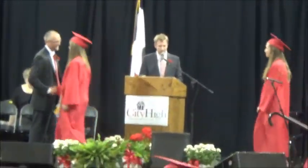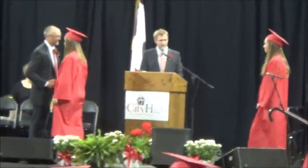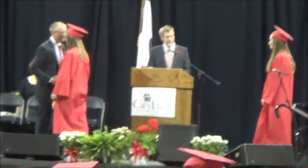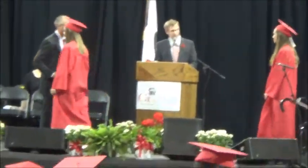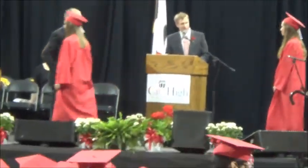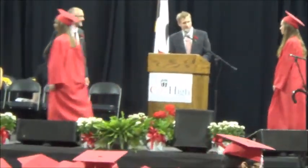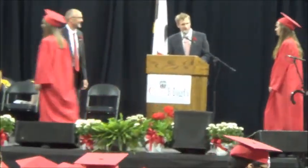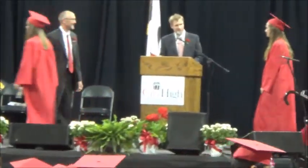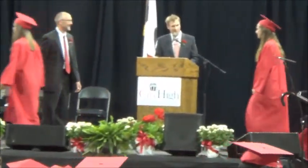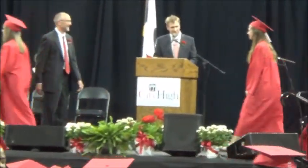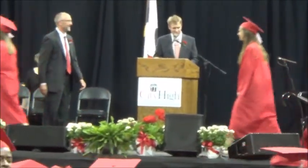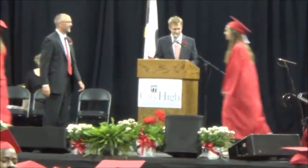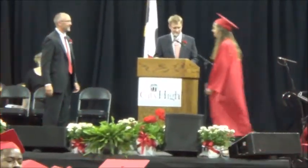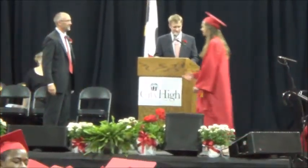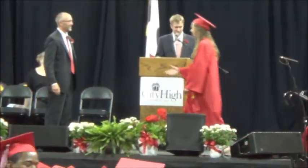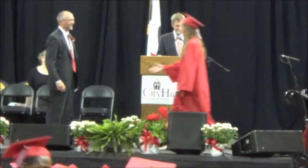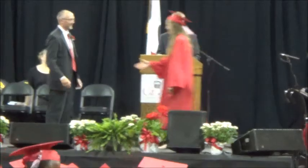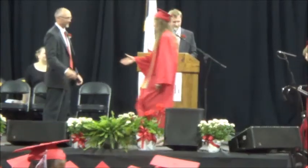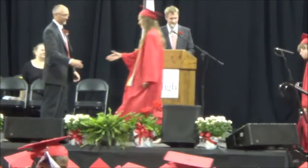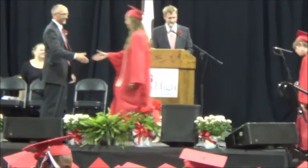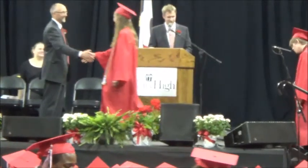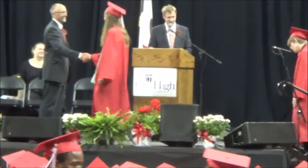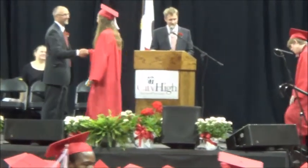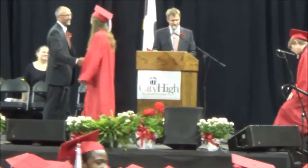Morgan Elizabeth Sandins.